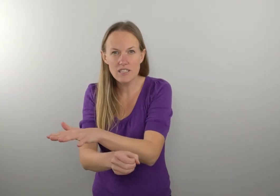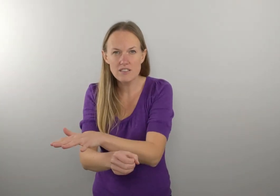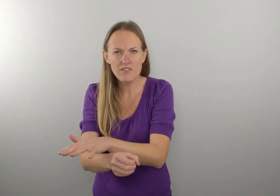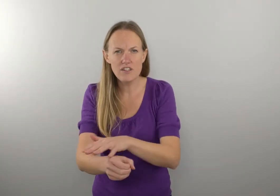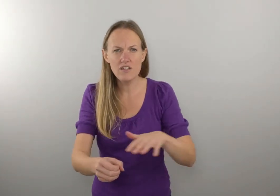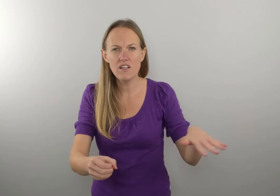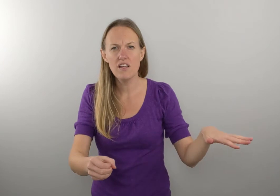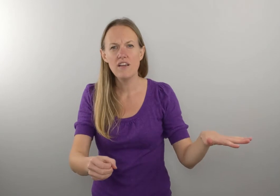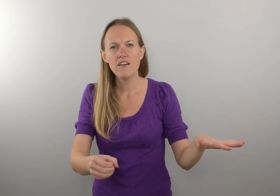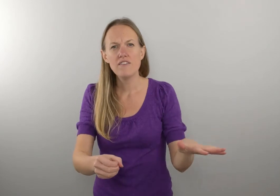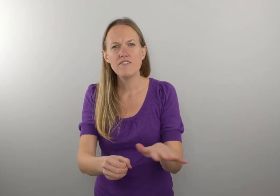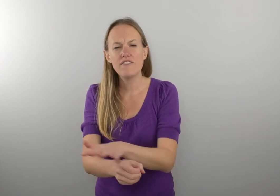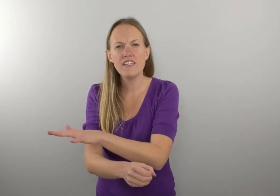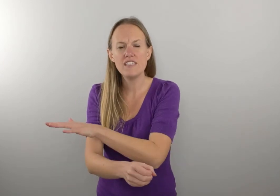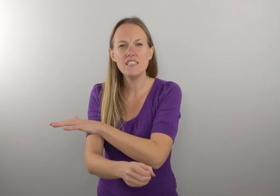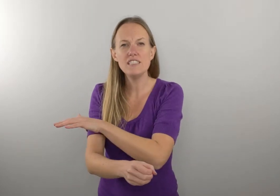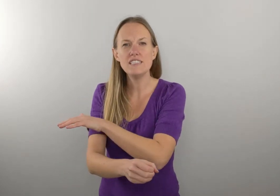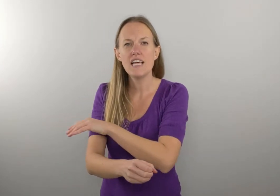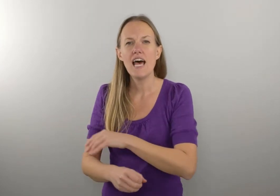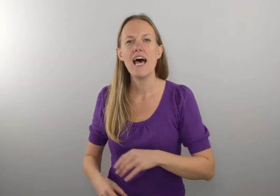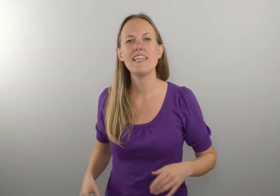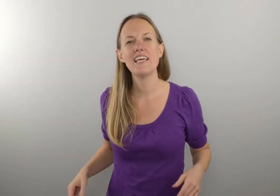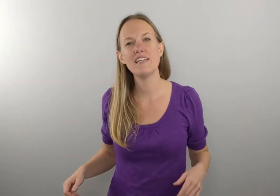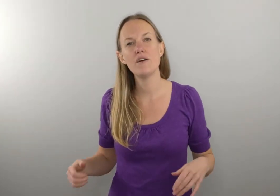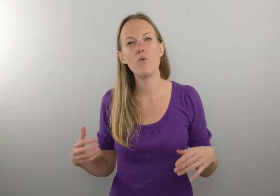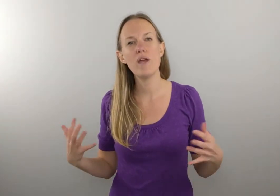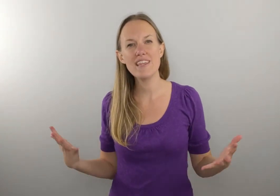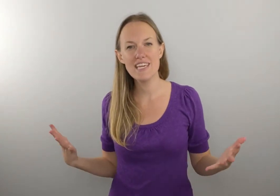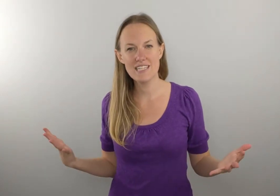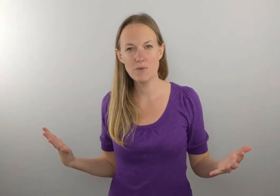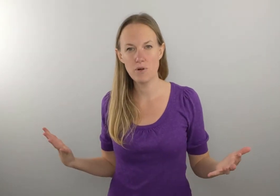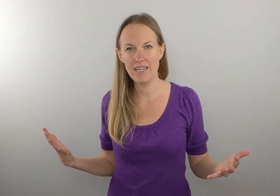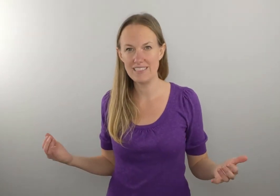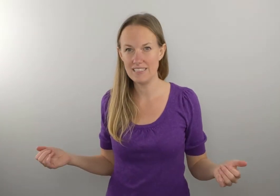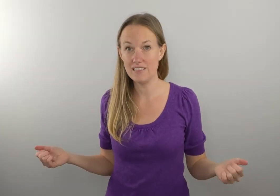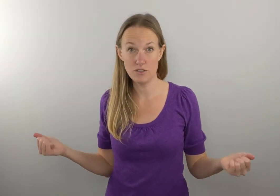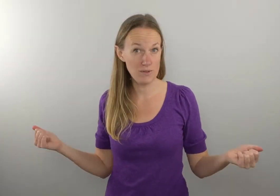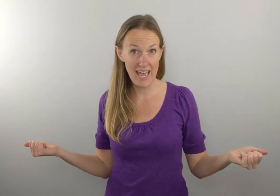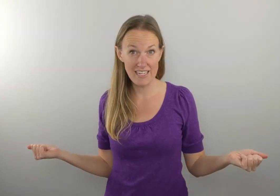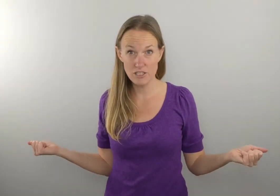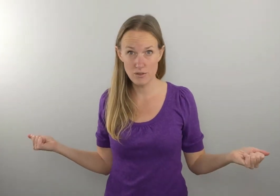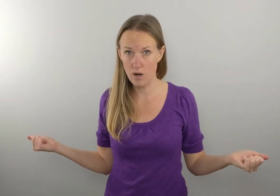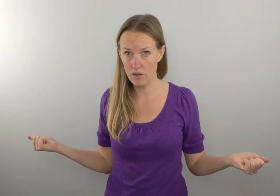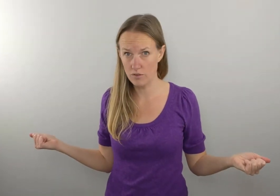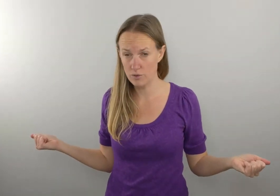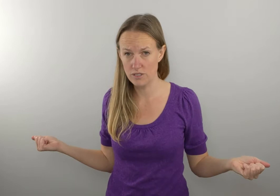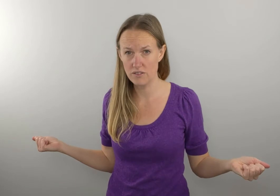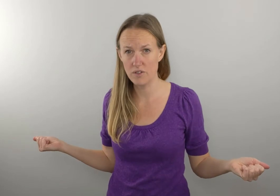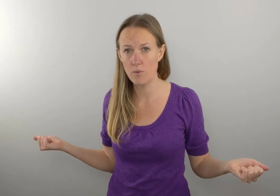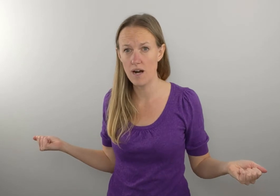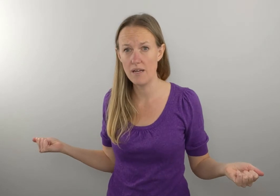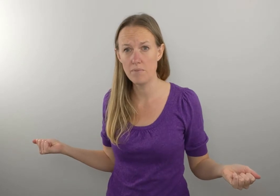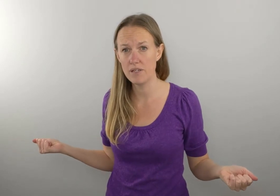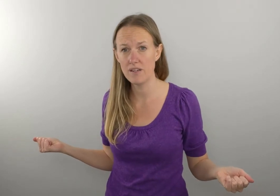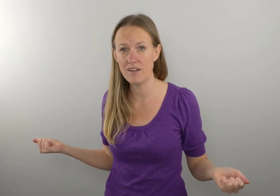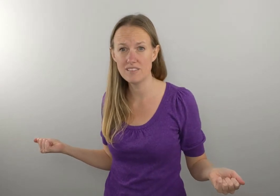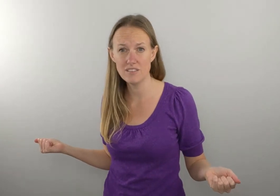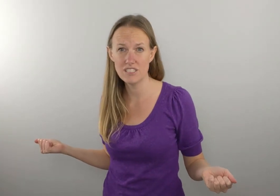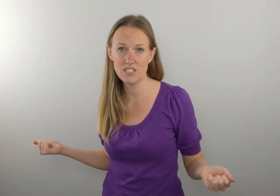it's full. Filled, and then with his praises, you can do all those words if you want, but you can also just do